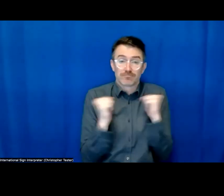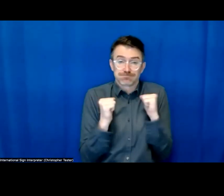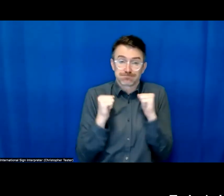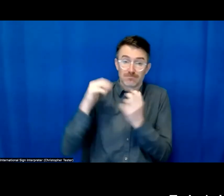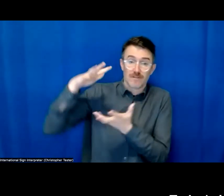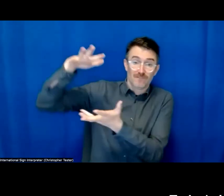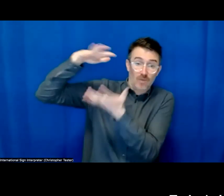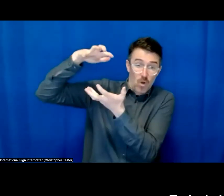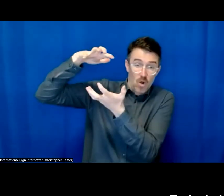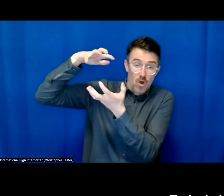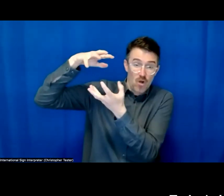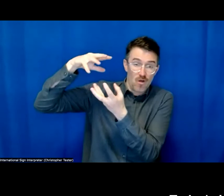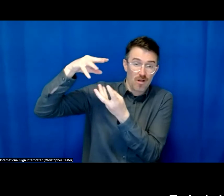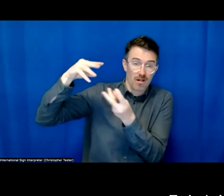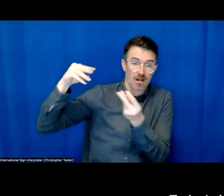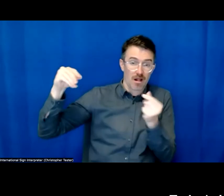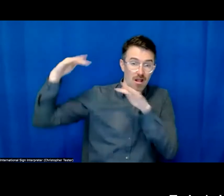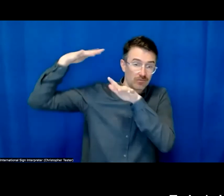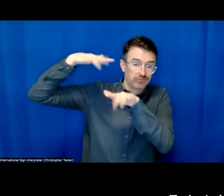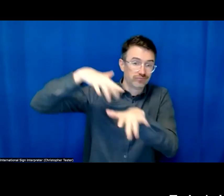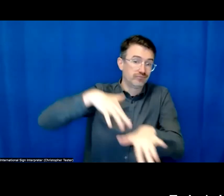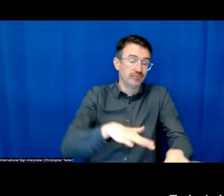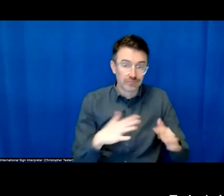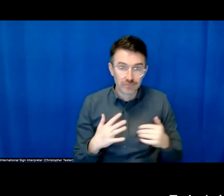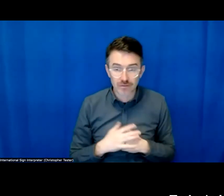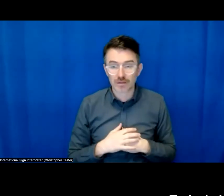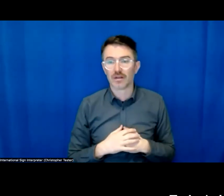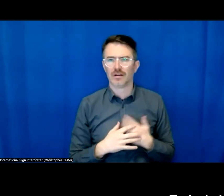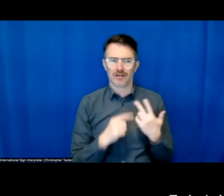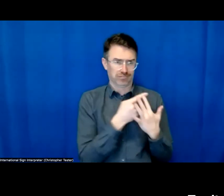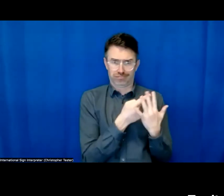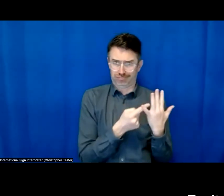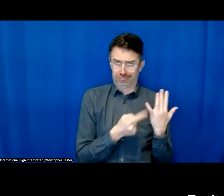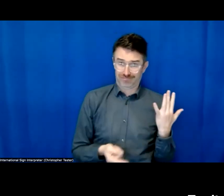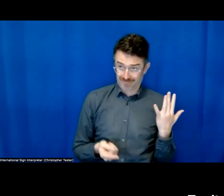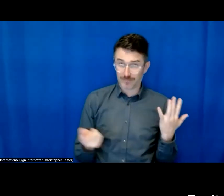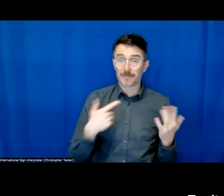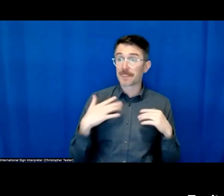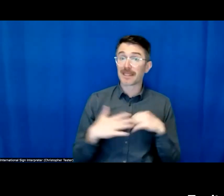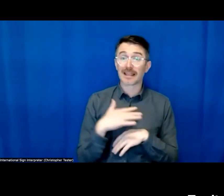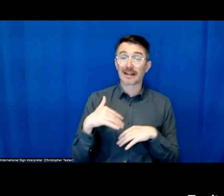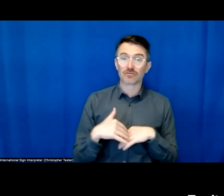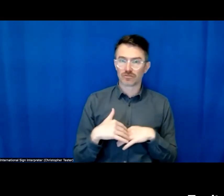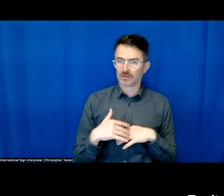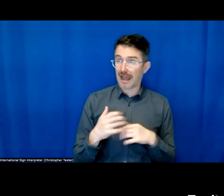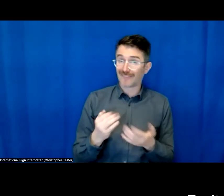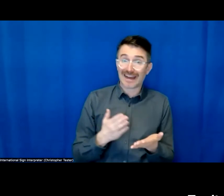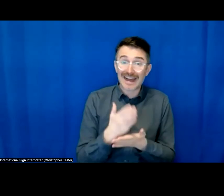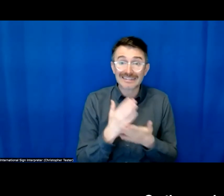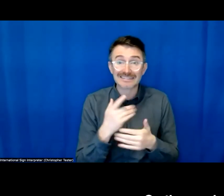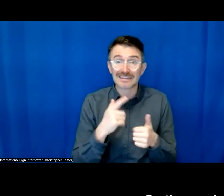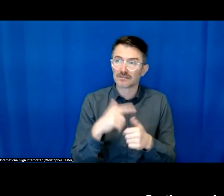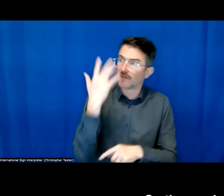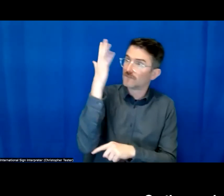debated. Today, as indigenous people, our access to forest, land, territories are denied by our state